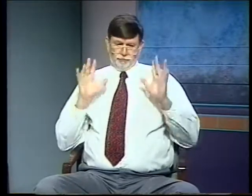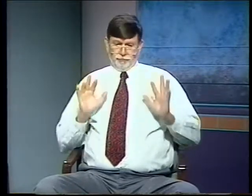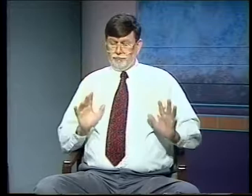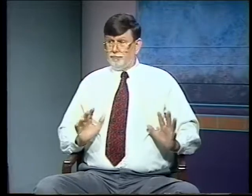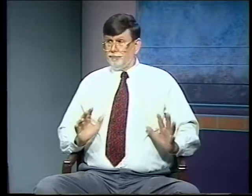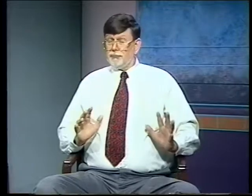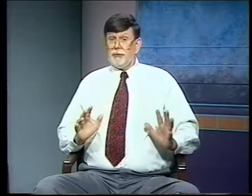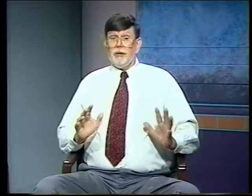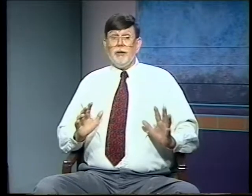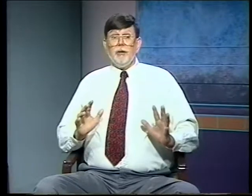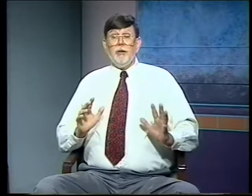feathers.